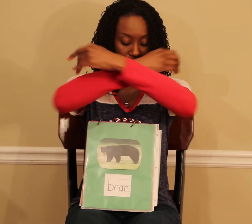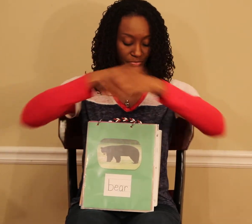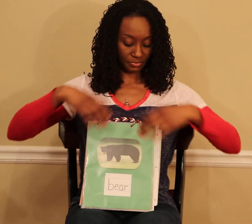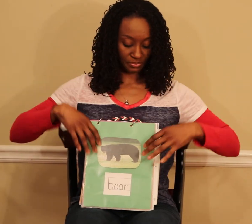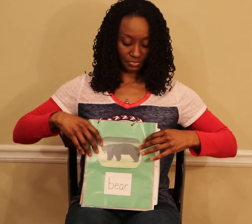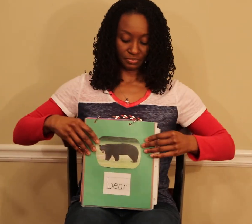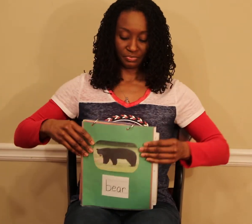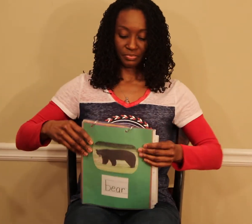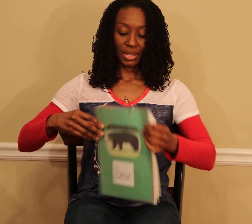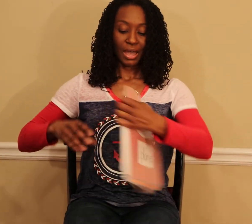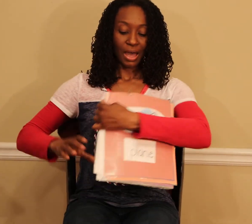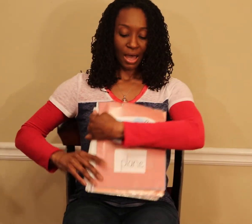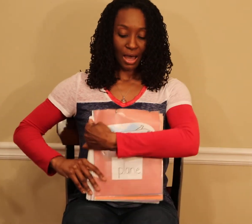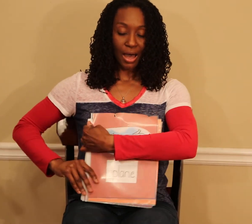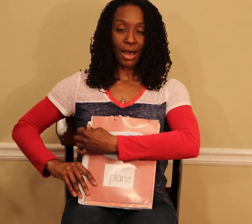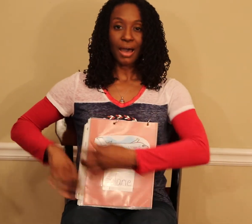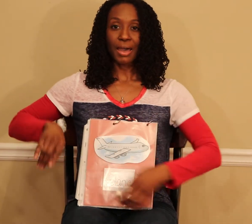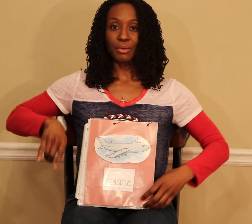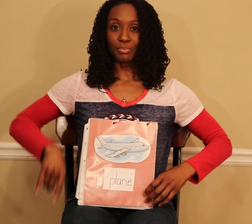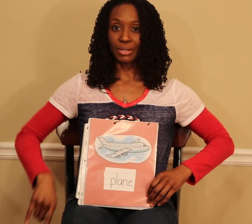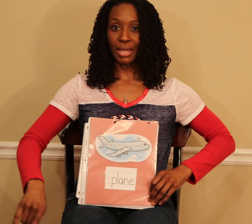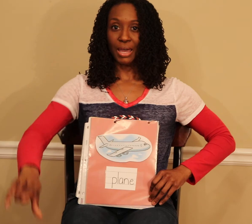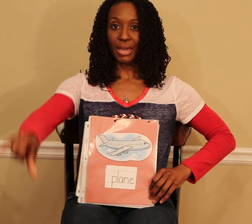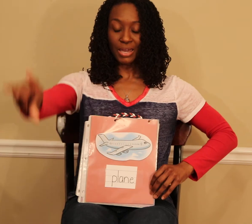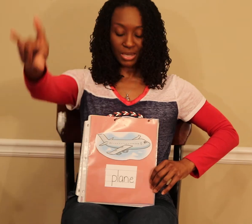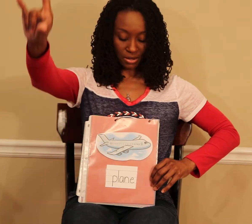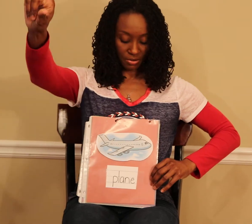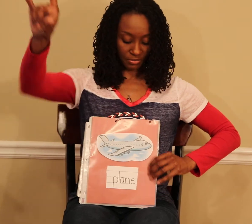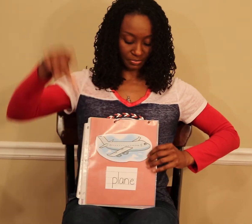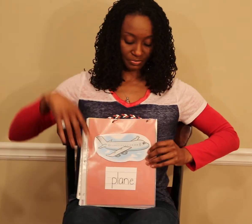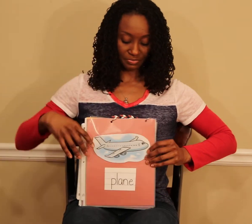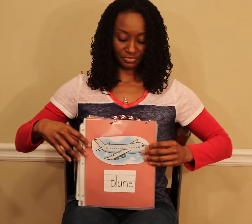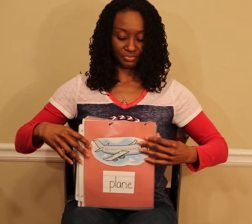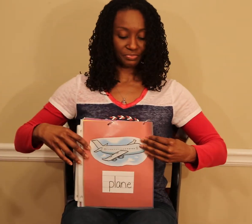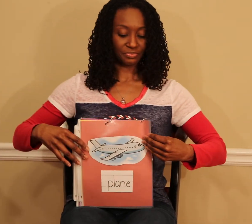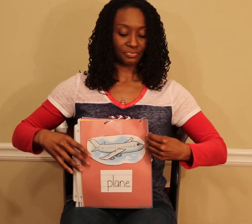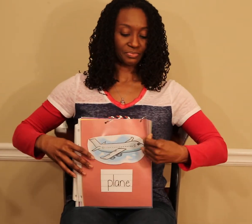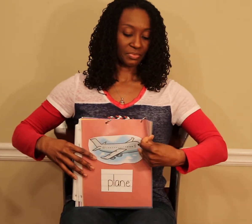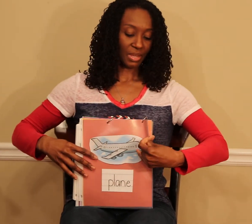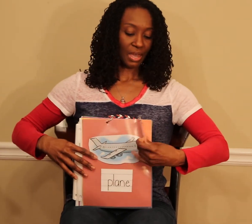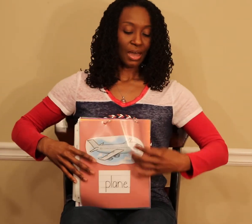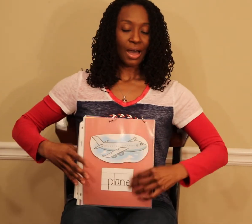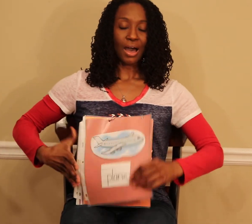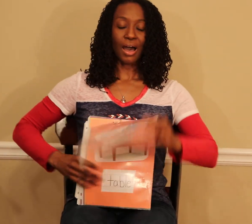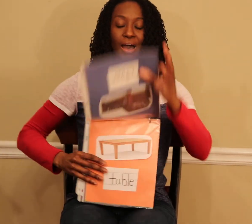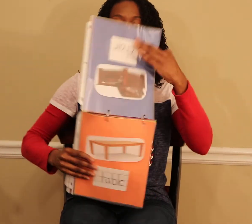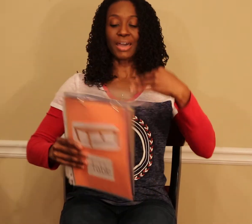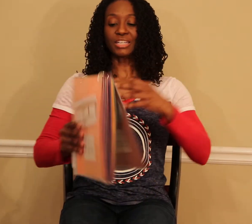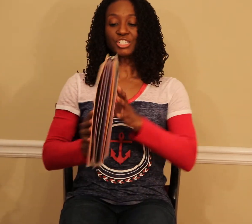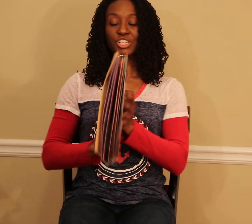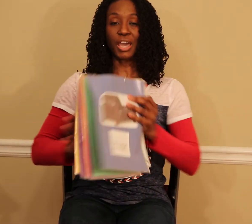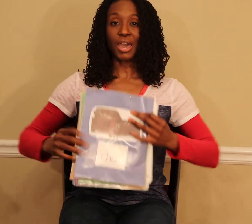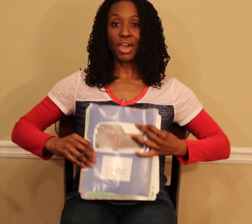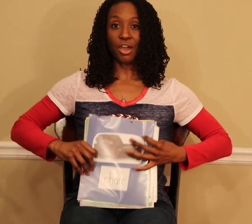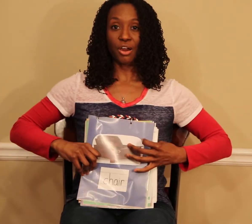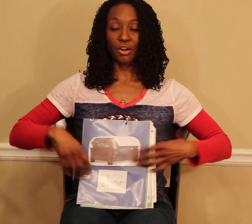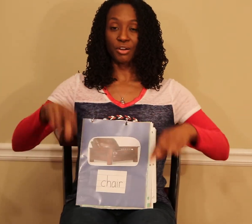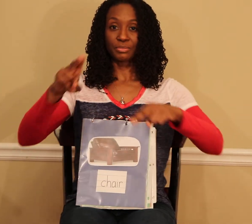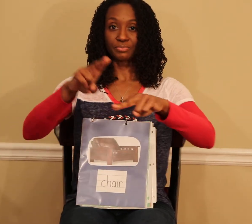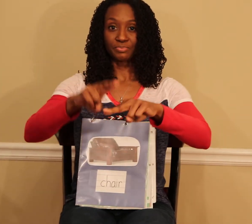Hi, bear. Hi, plane. Hi, plane. Hi, chair.